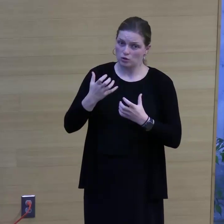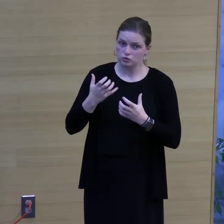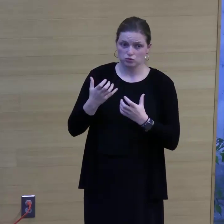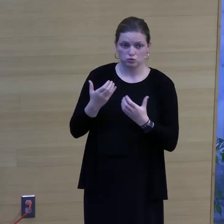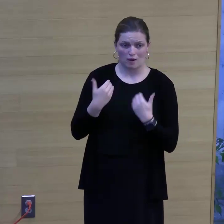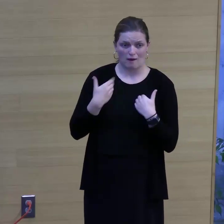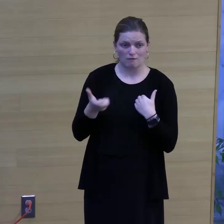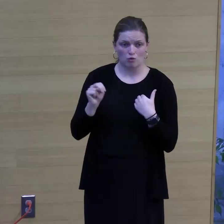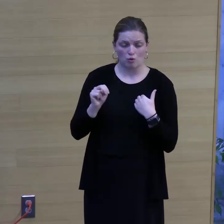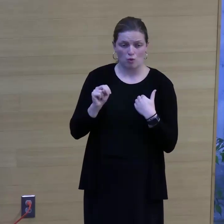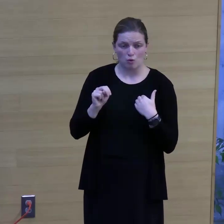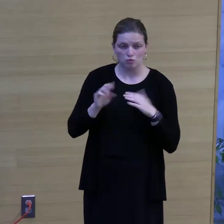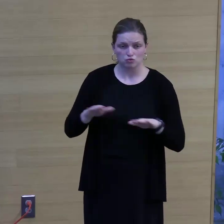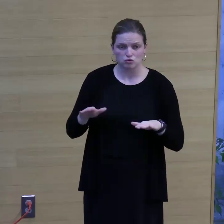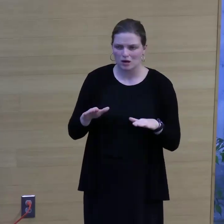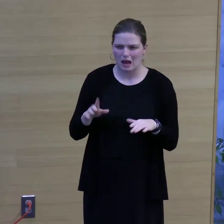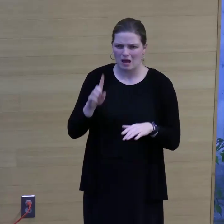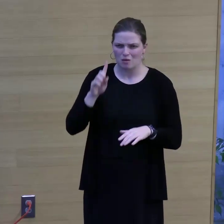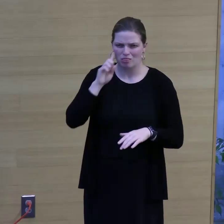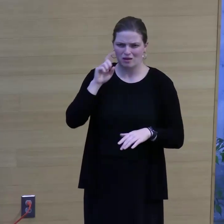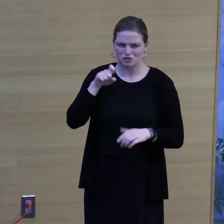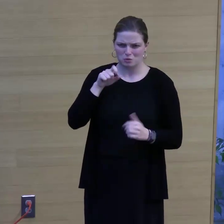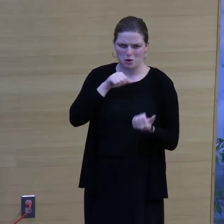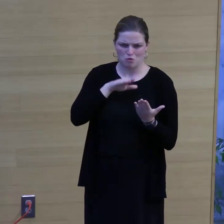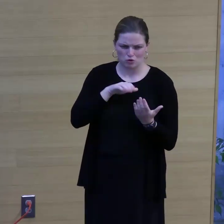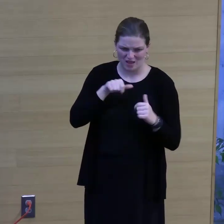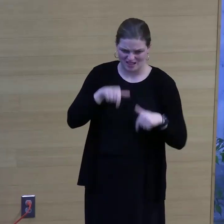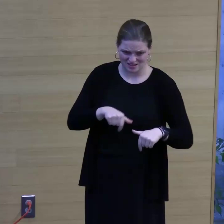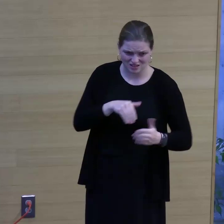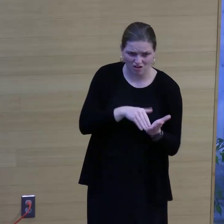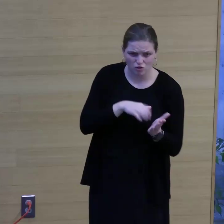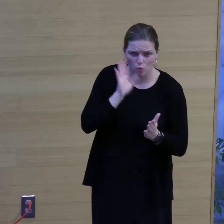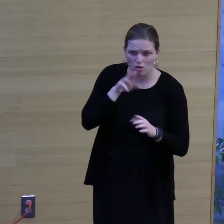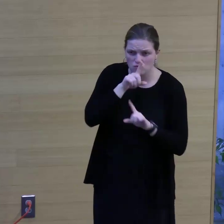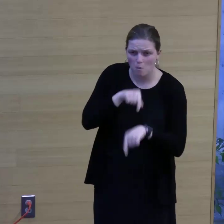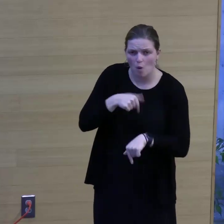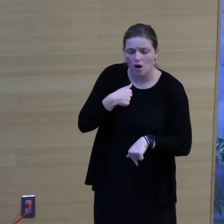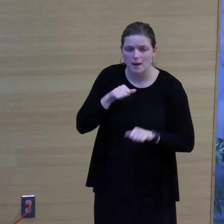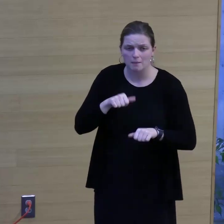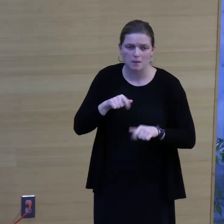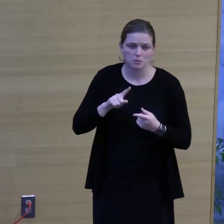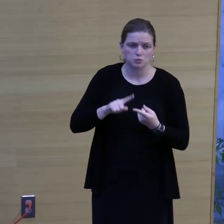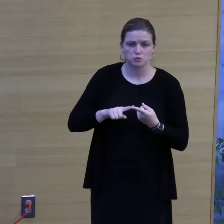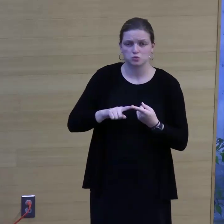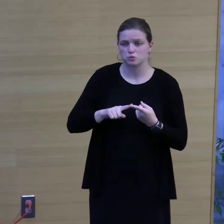into this world, I'm not sure that it should be met with, is this doctor going to report me? Am I going to be able to send my